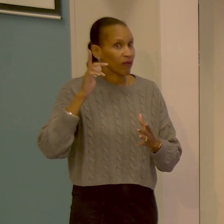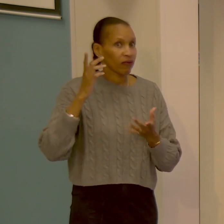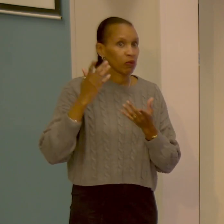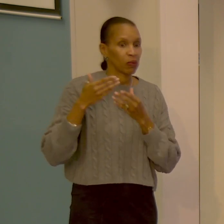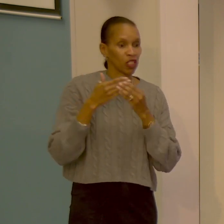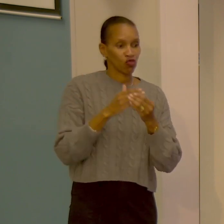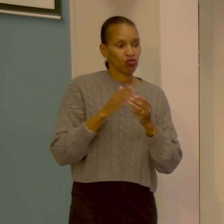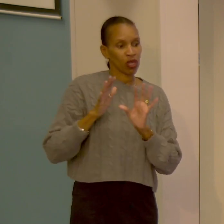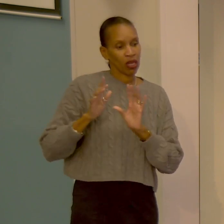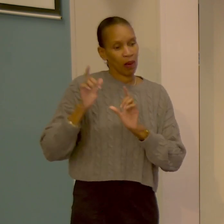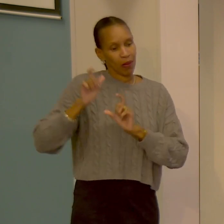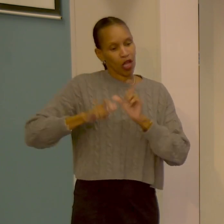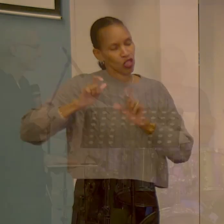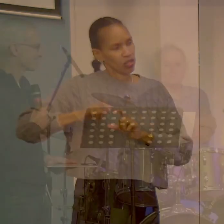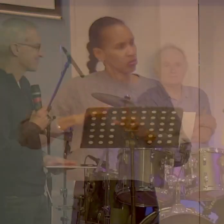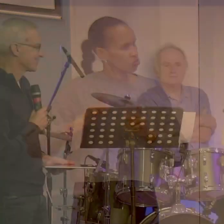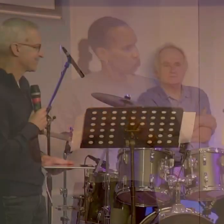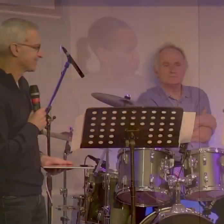difference can it make?